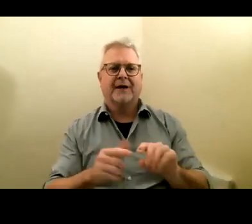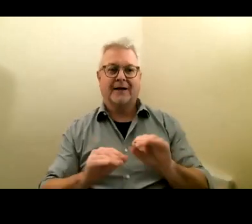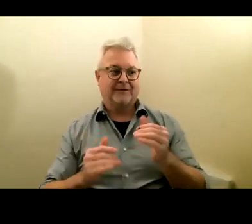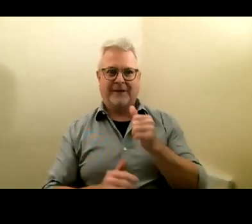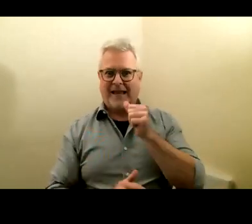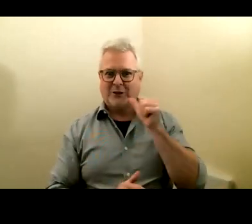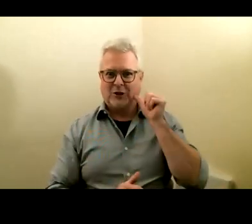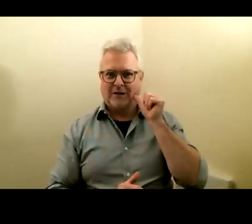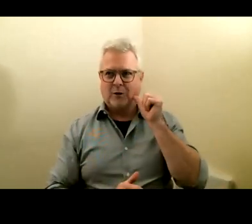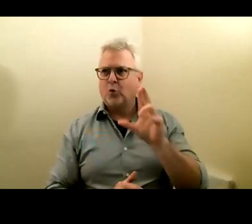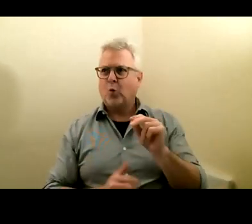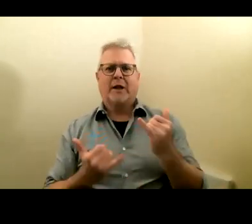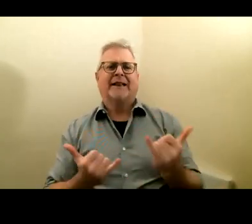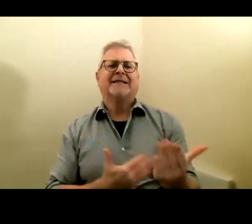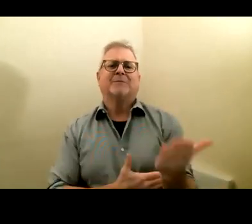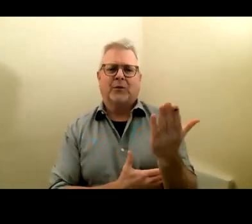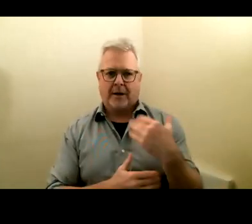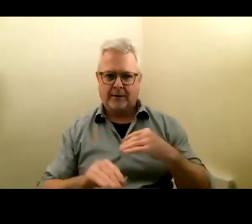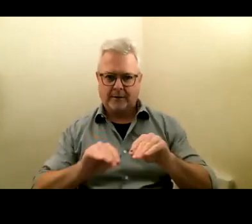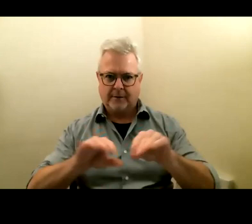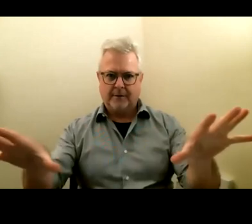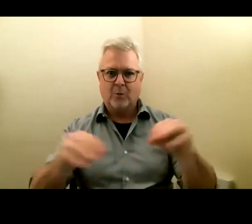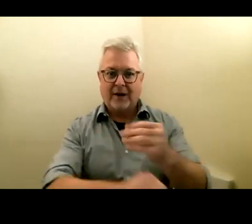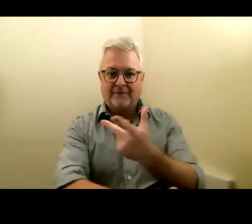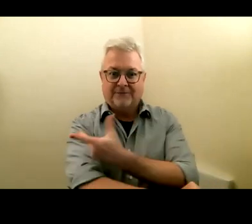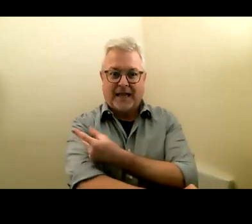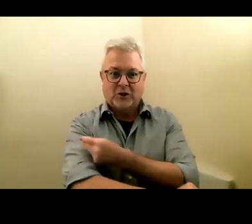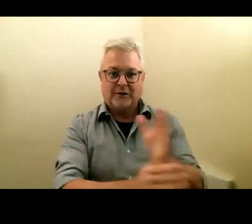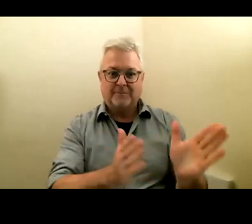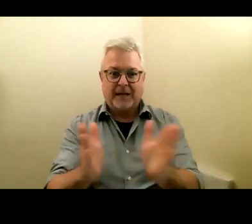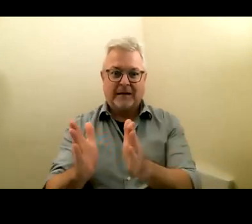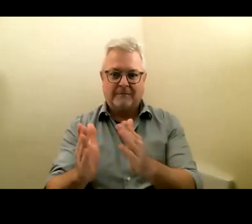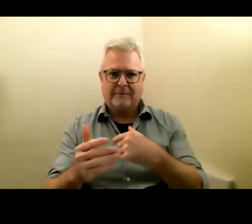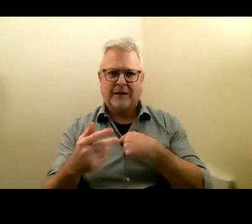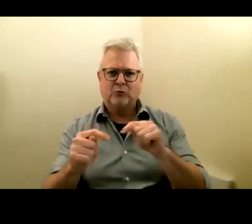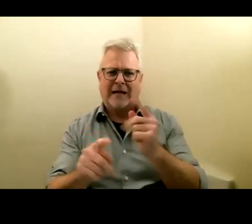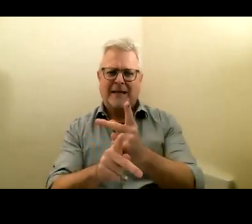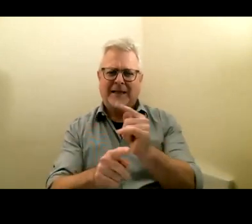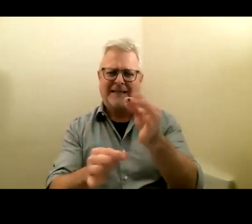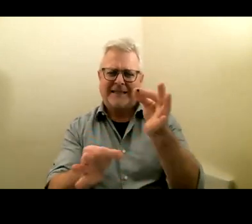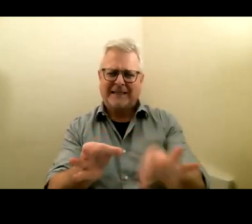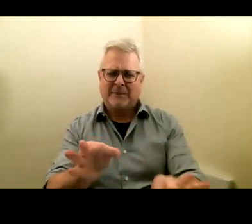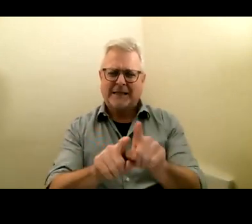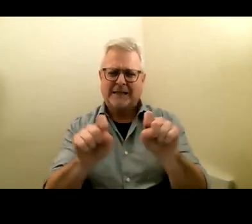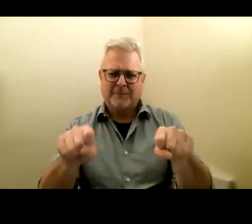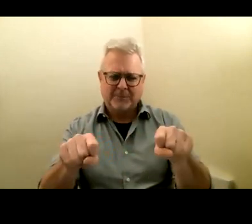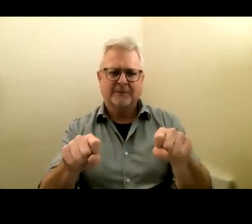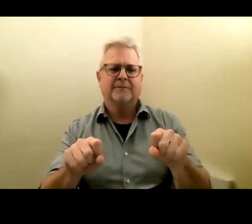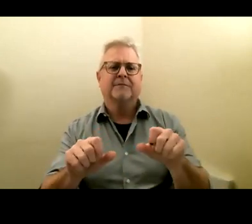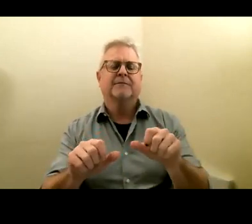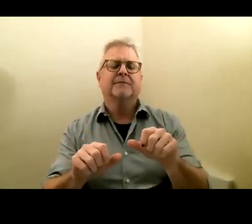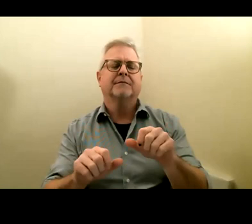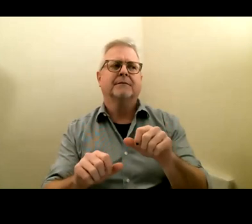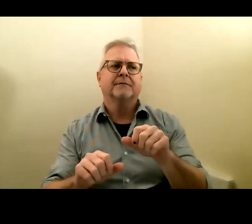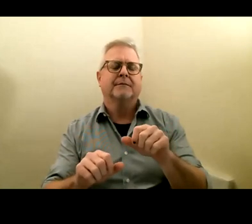English, getting an interpreter. And yesterday, actually it was this morning, we sent out some information on the vaccine